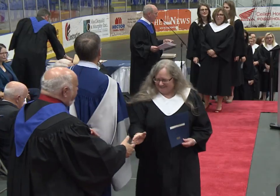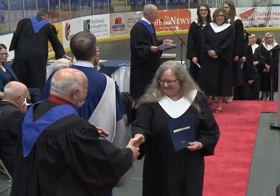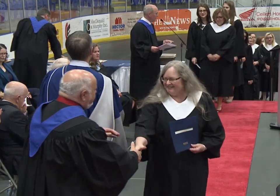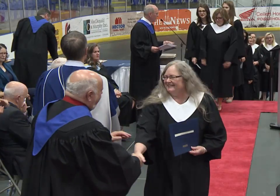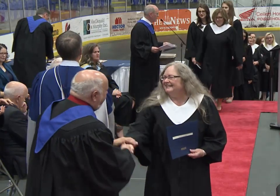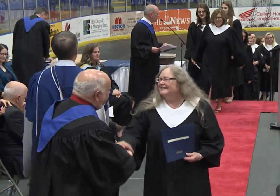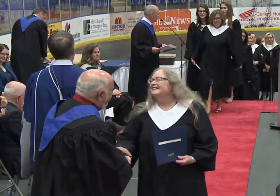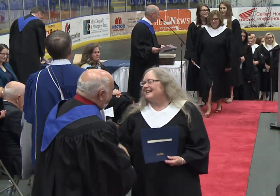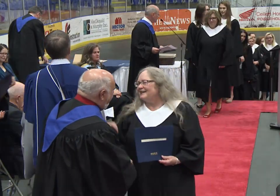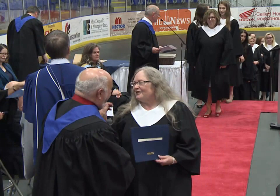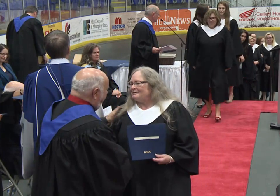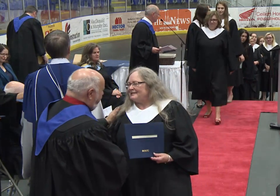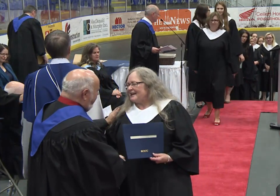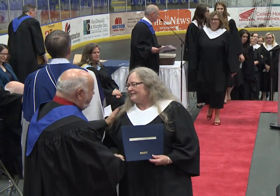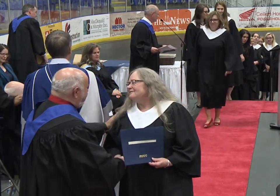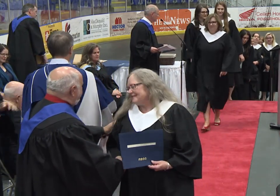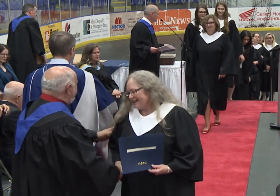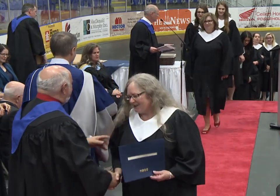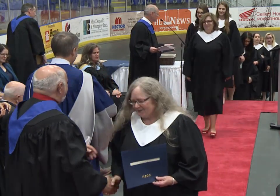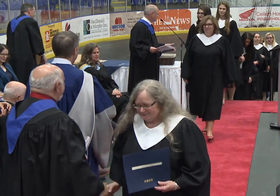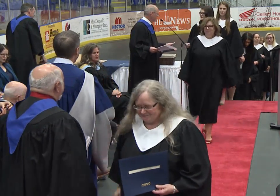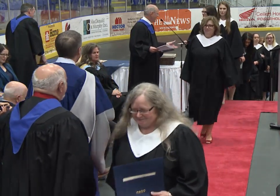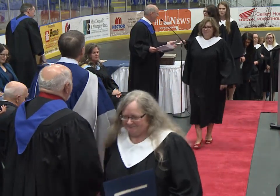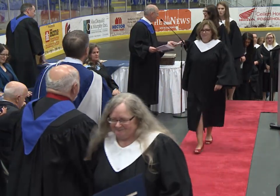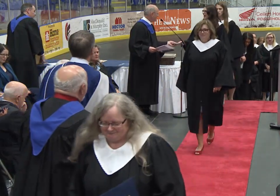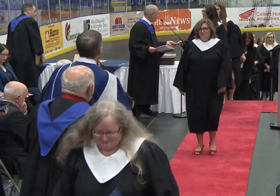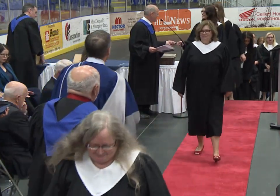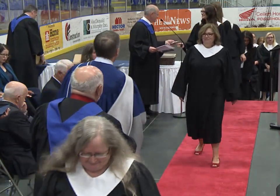Bonnie Cody with honors.